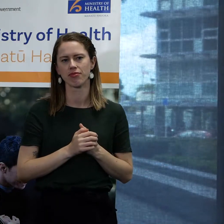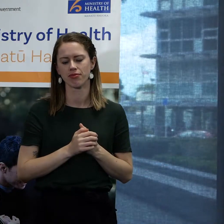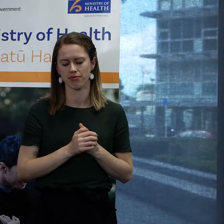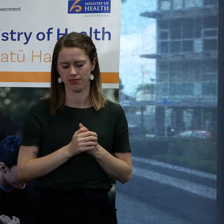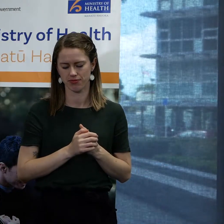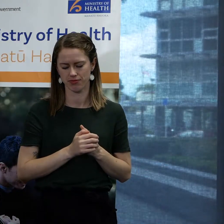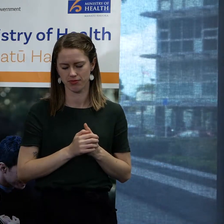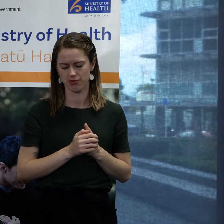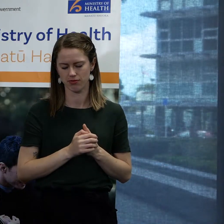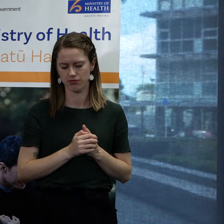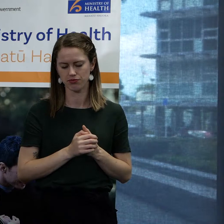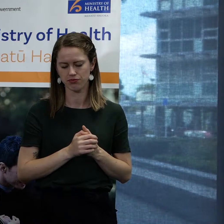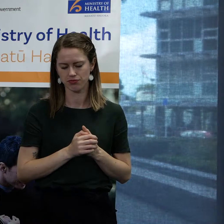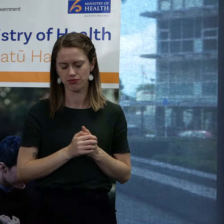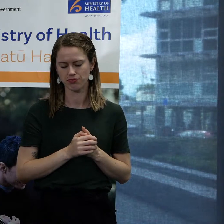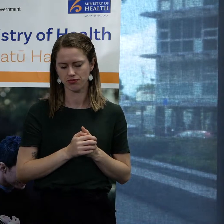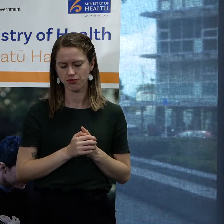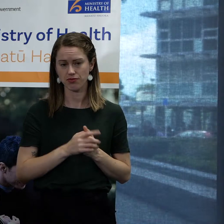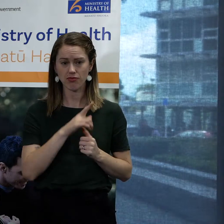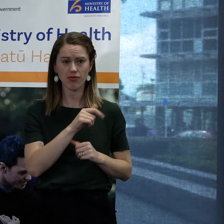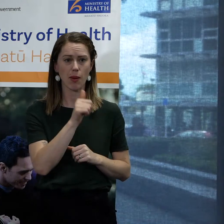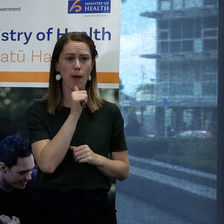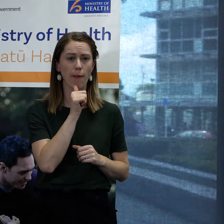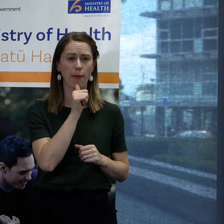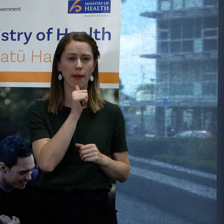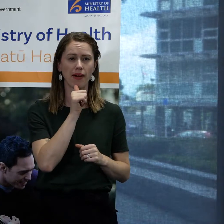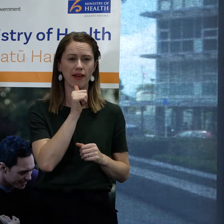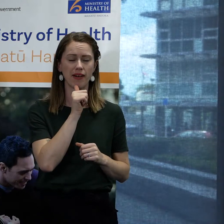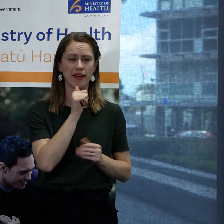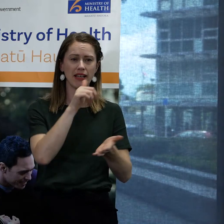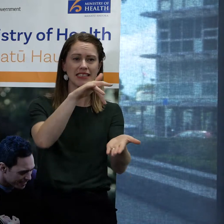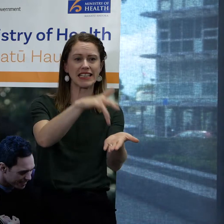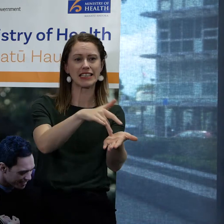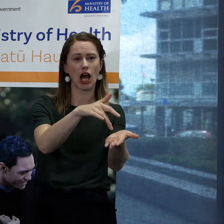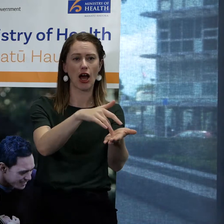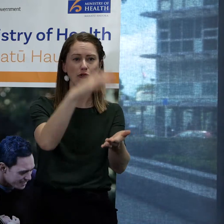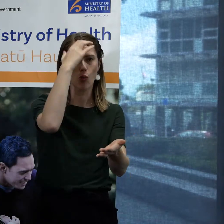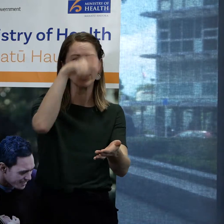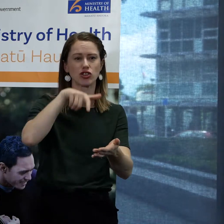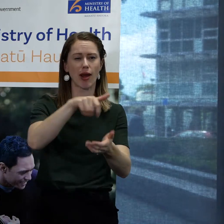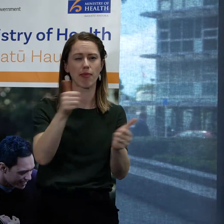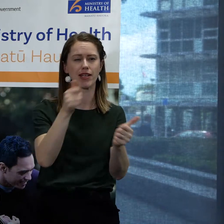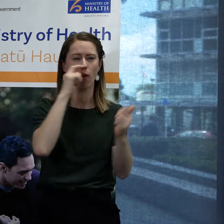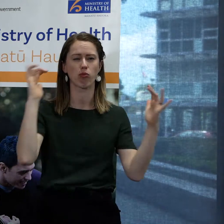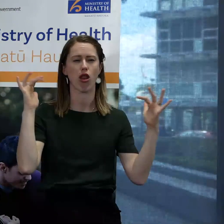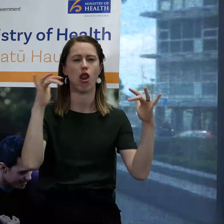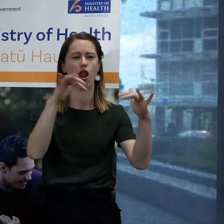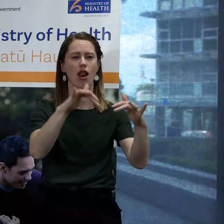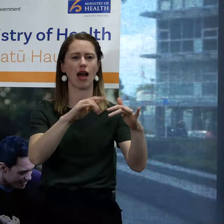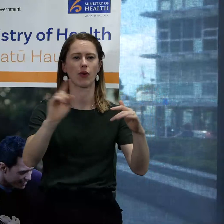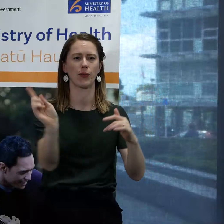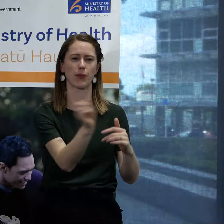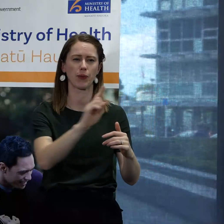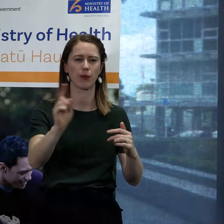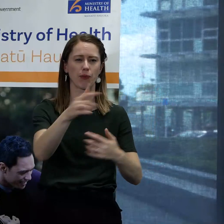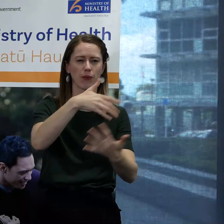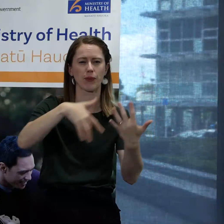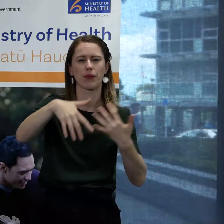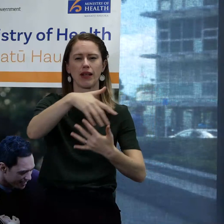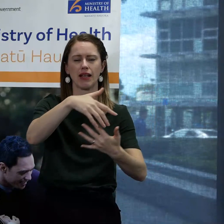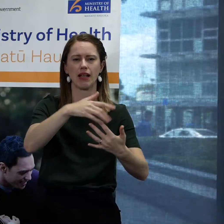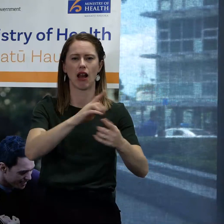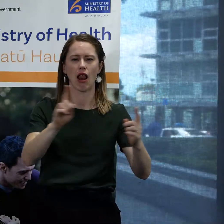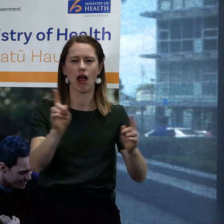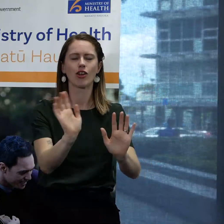that this is not a pub that's in the centre of Queen Street where people are coming and going in different